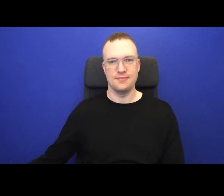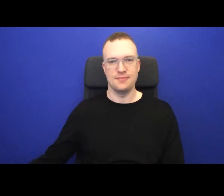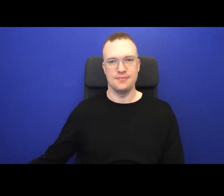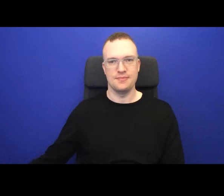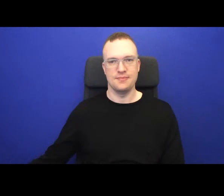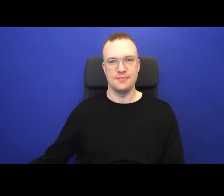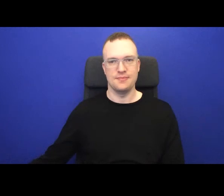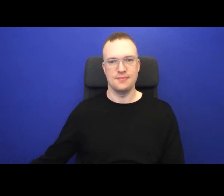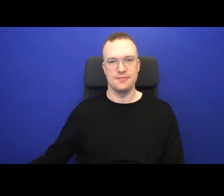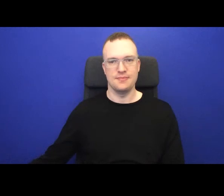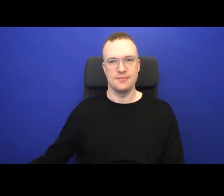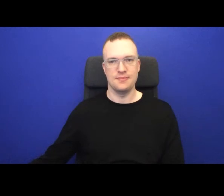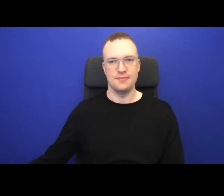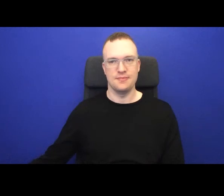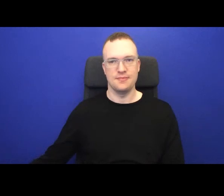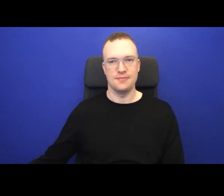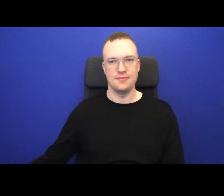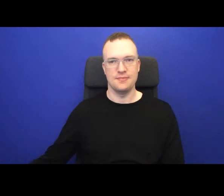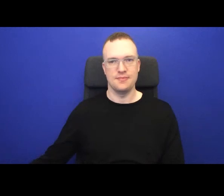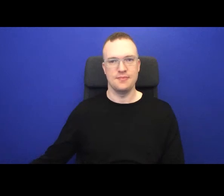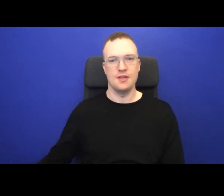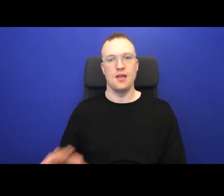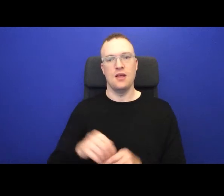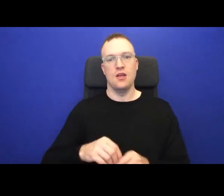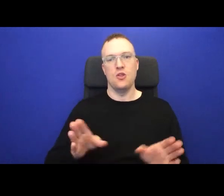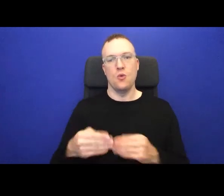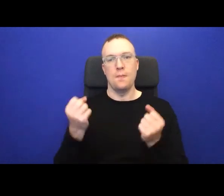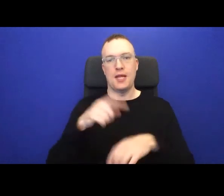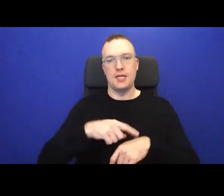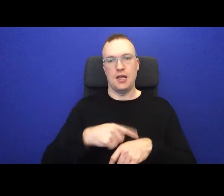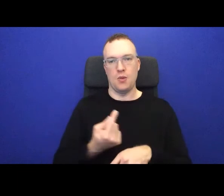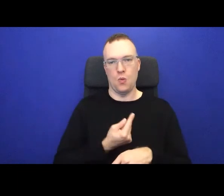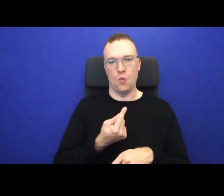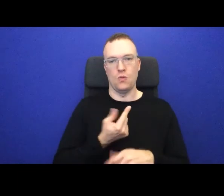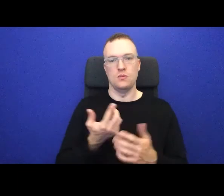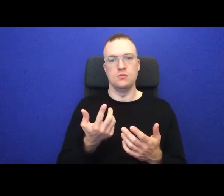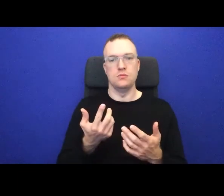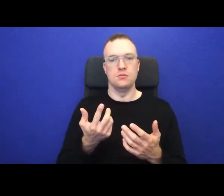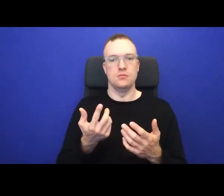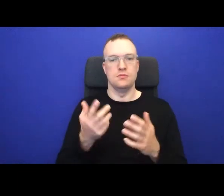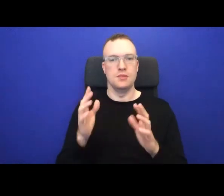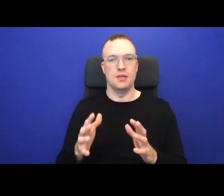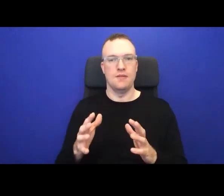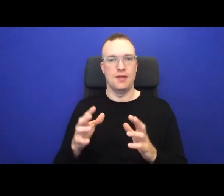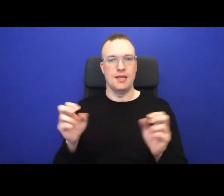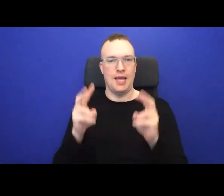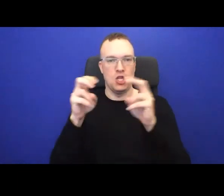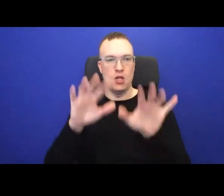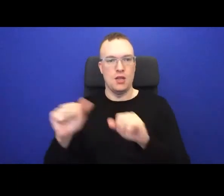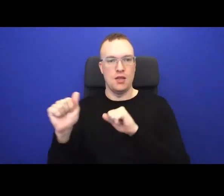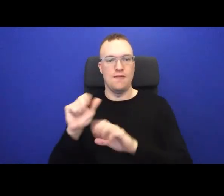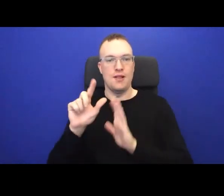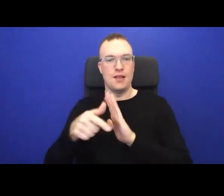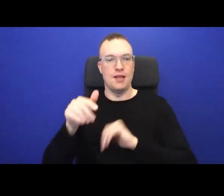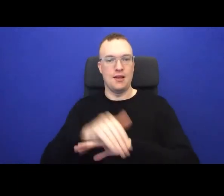I've been in this room sort of in the gloom many times by myself, just leaving the castle late at night, and I've never